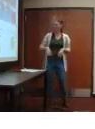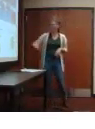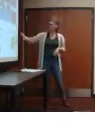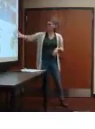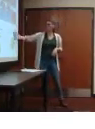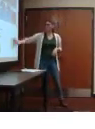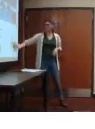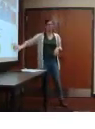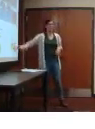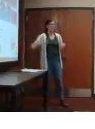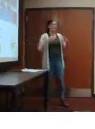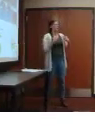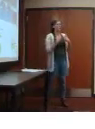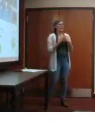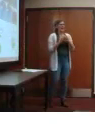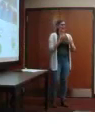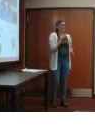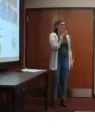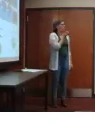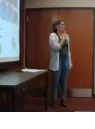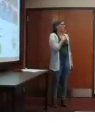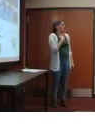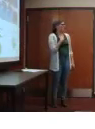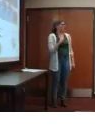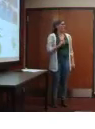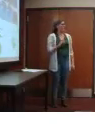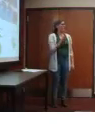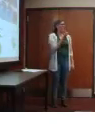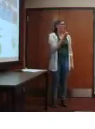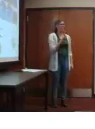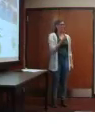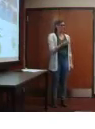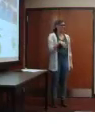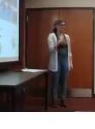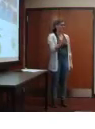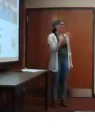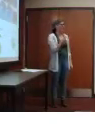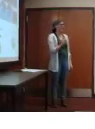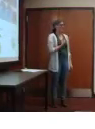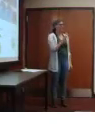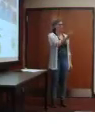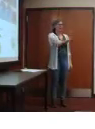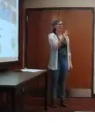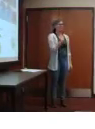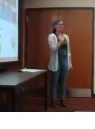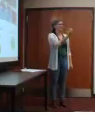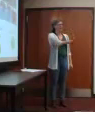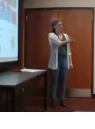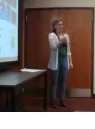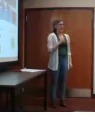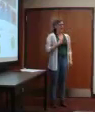the space. No spatial modulation would be, I'm essentially using citation form of a verb. So if I'm signing git, I would do it like